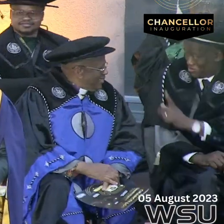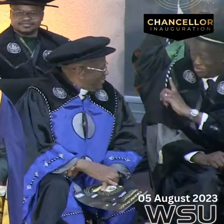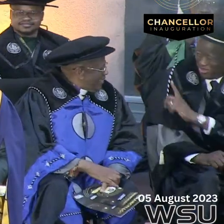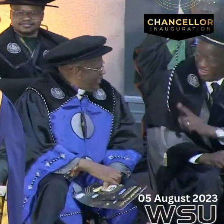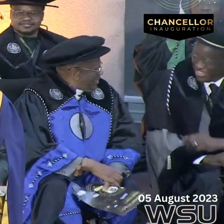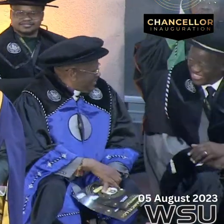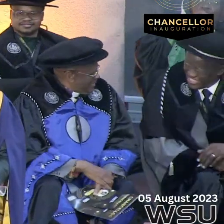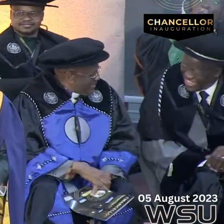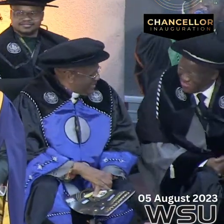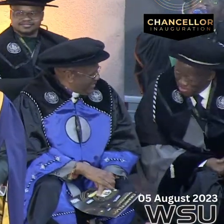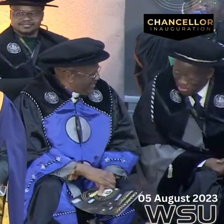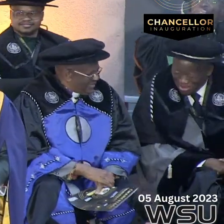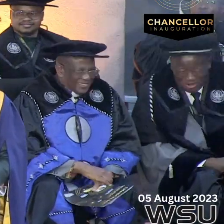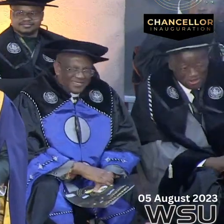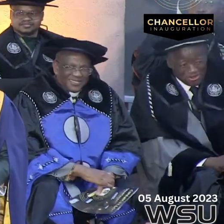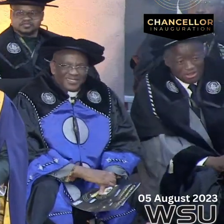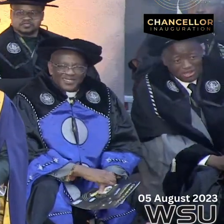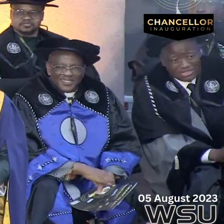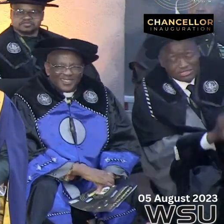just make a short